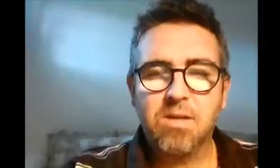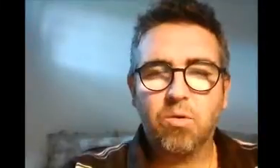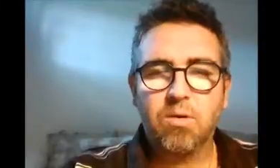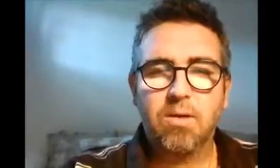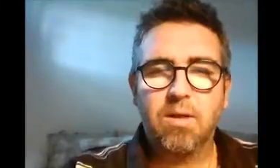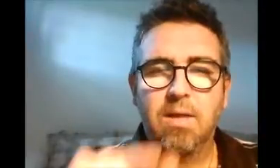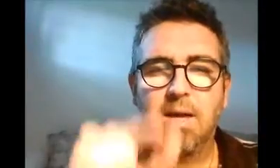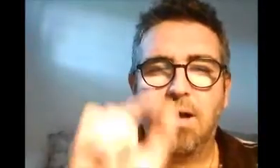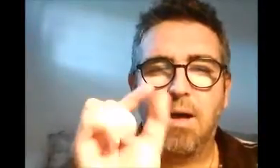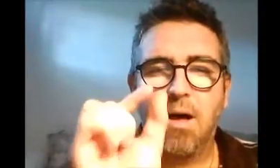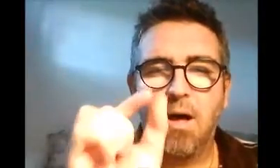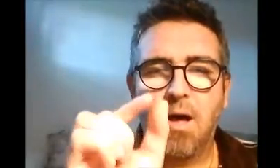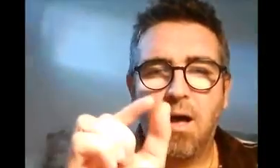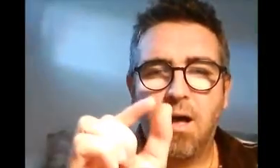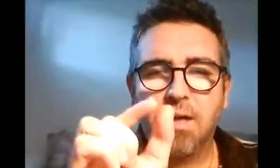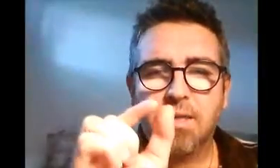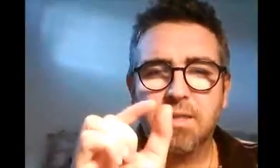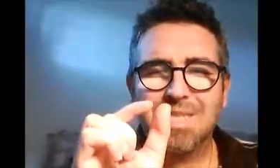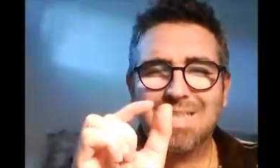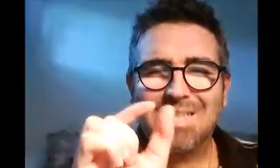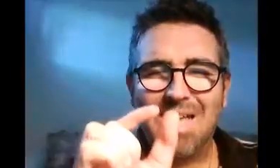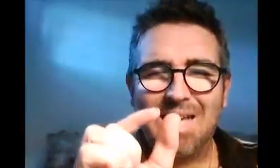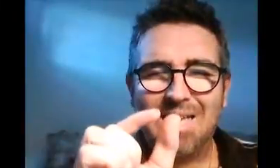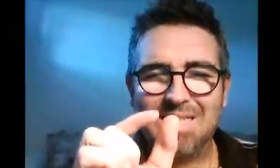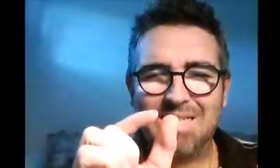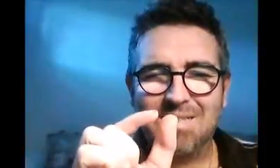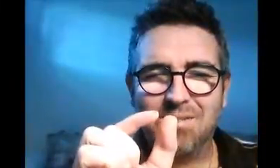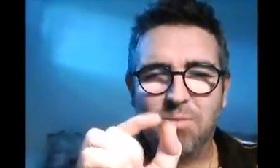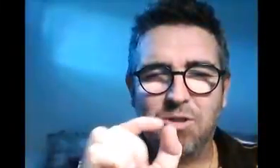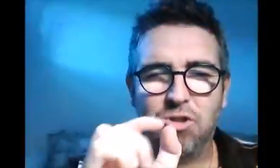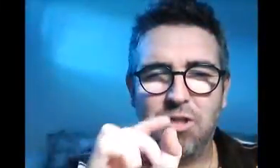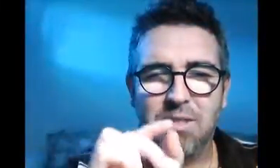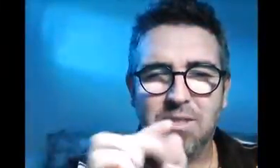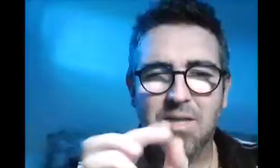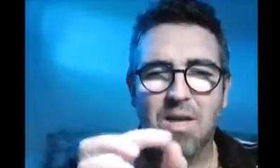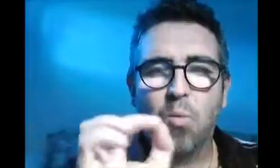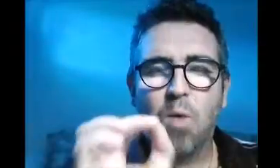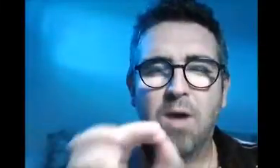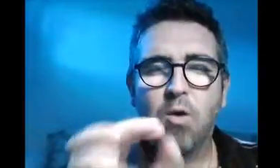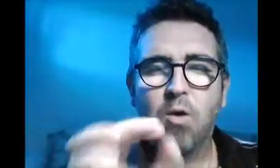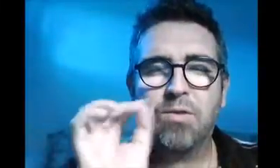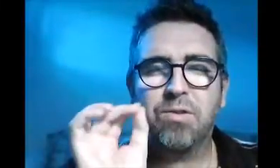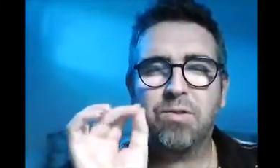single arc second, which is